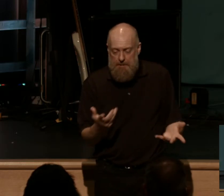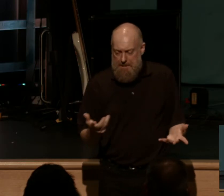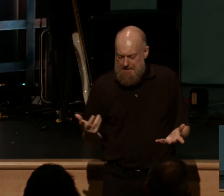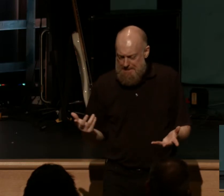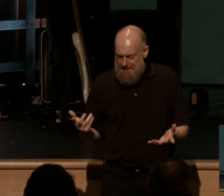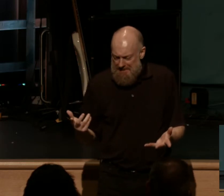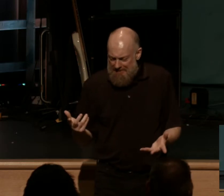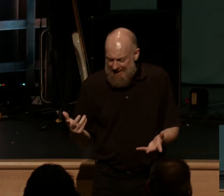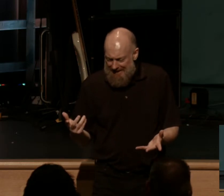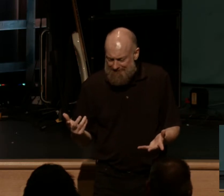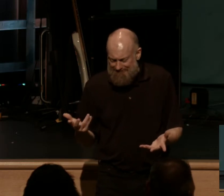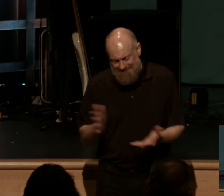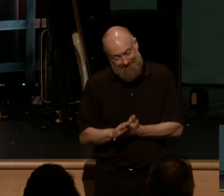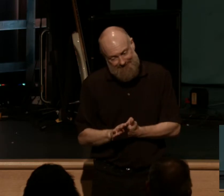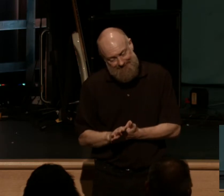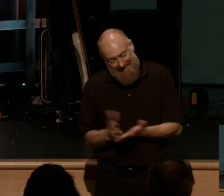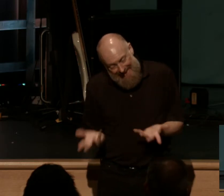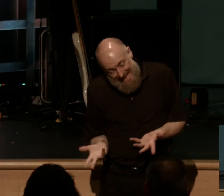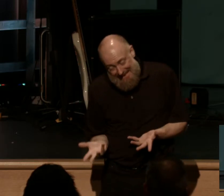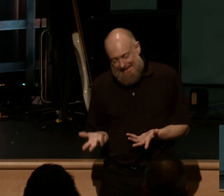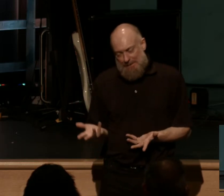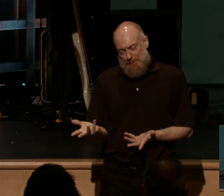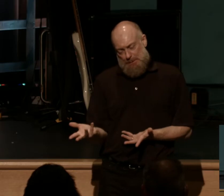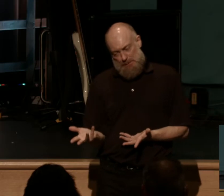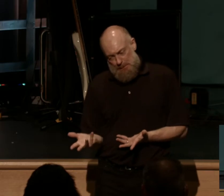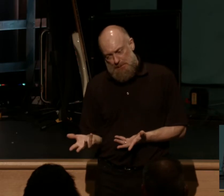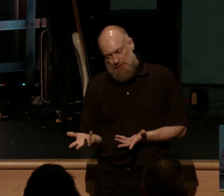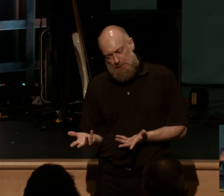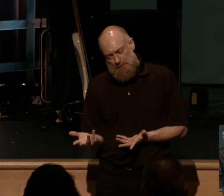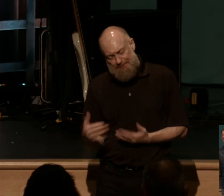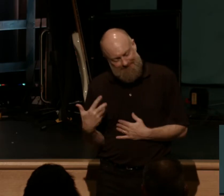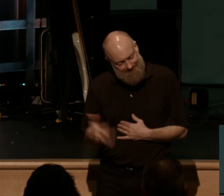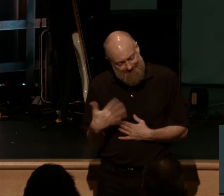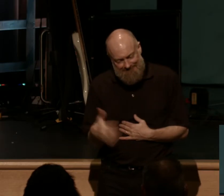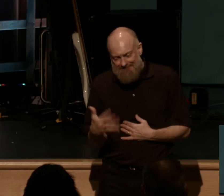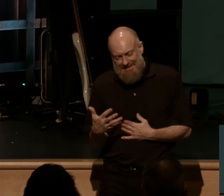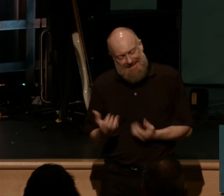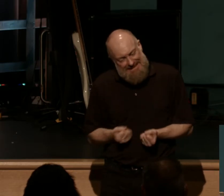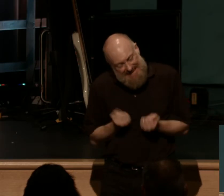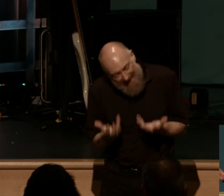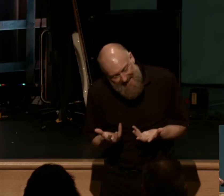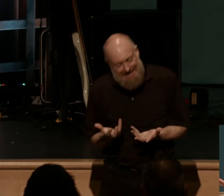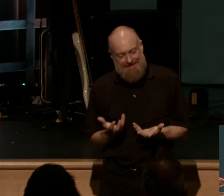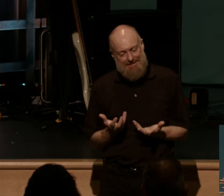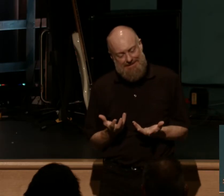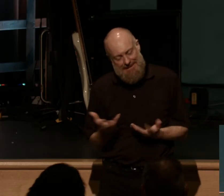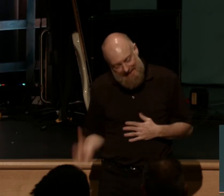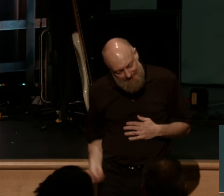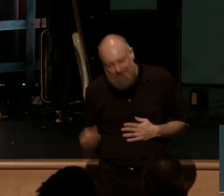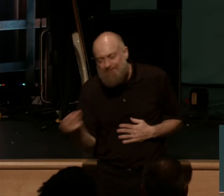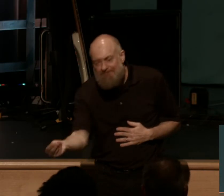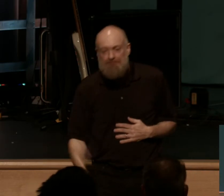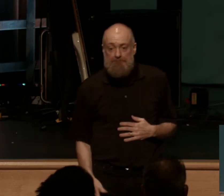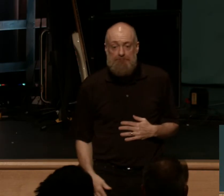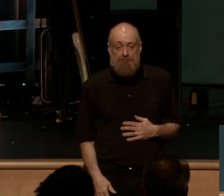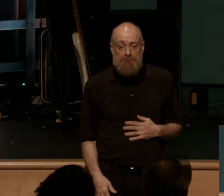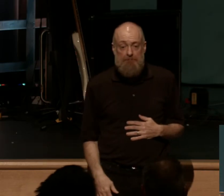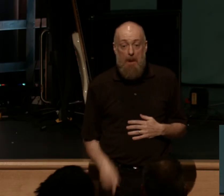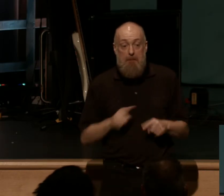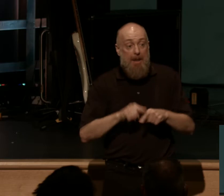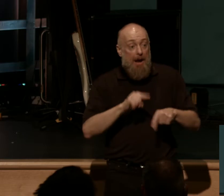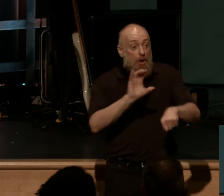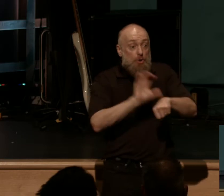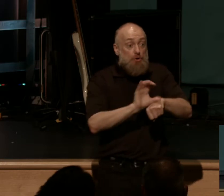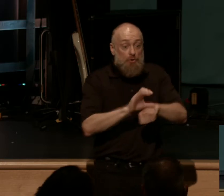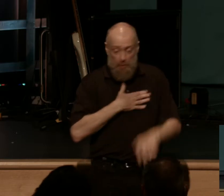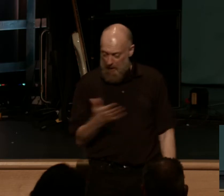do this, but there's a cost. There's a cost. It's power. The early church had that written all over them. It's so beautiful. Oh, and the last thing here, I